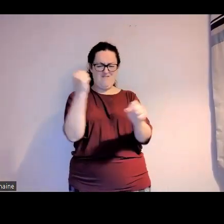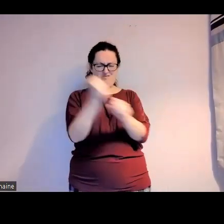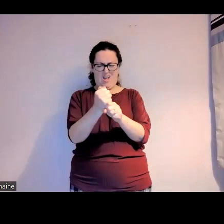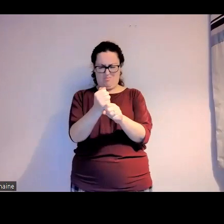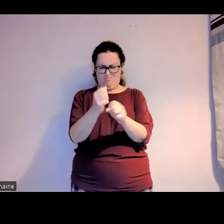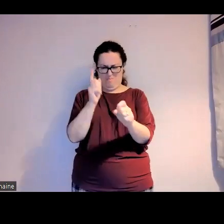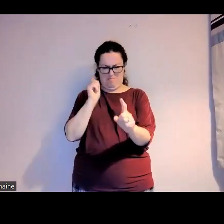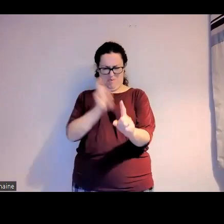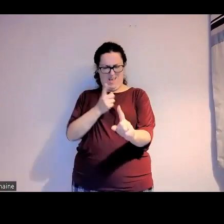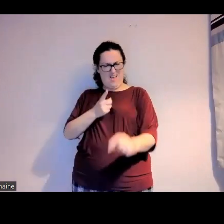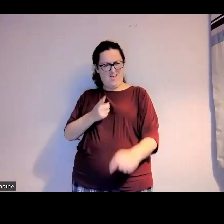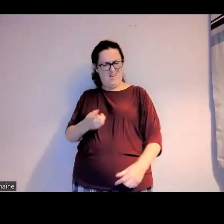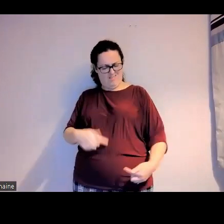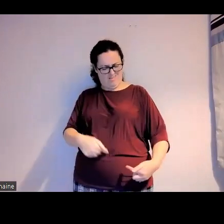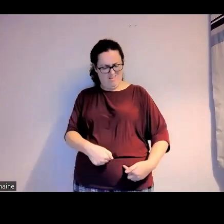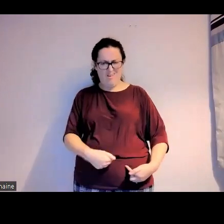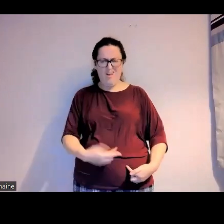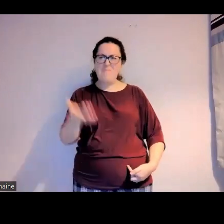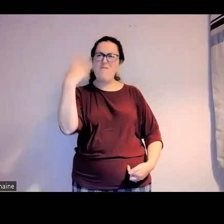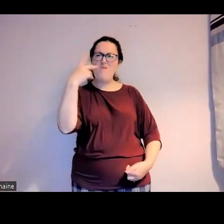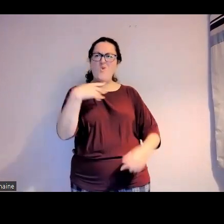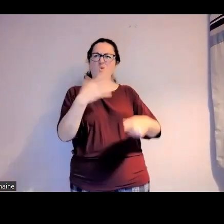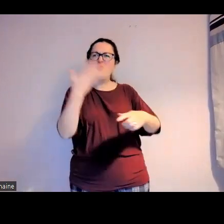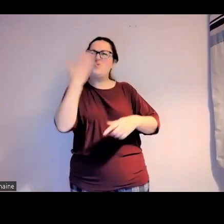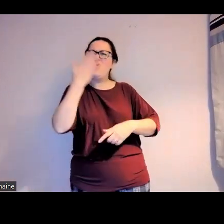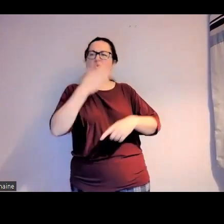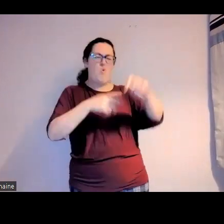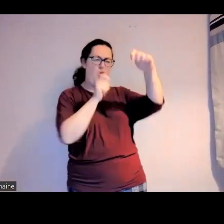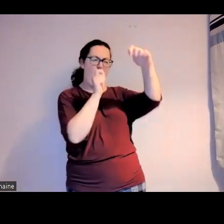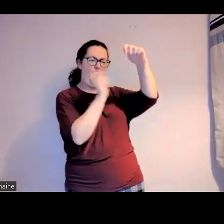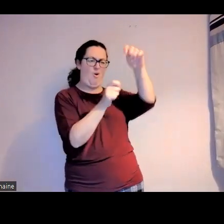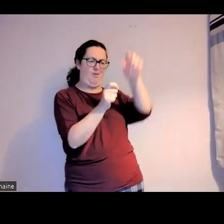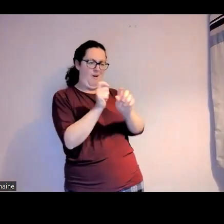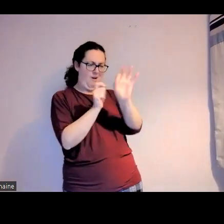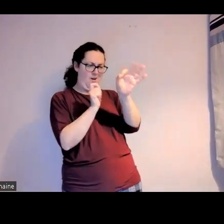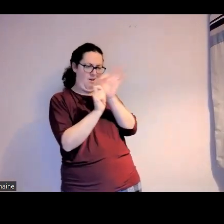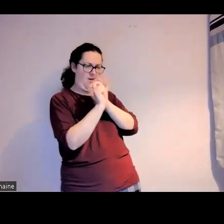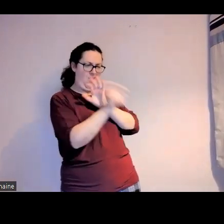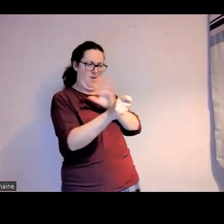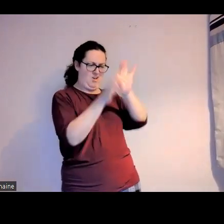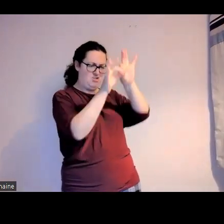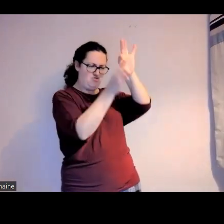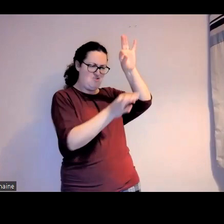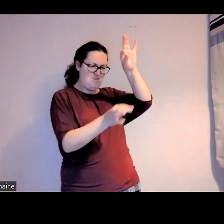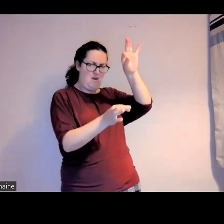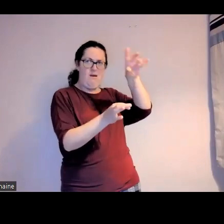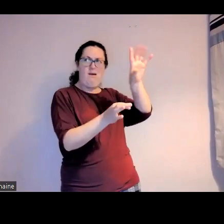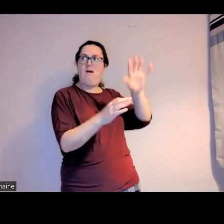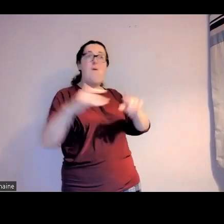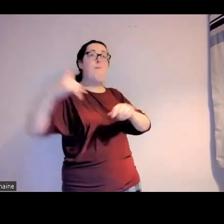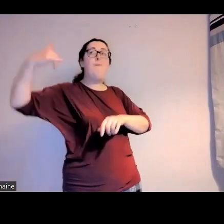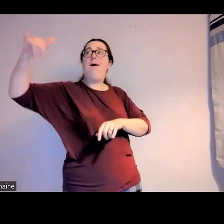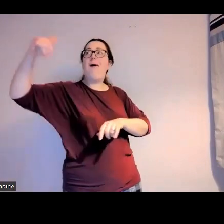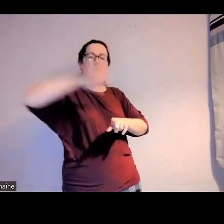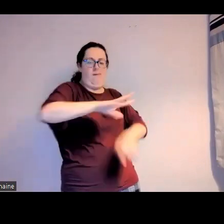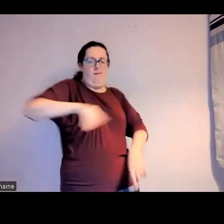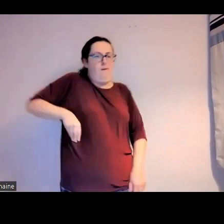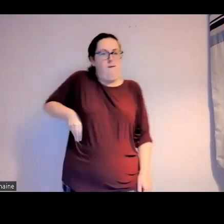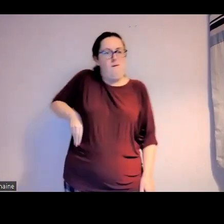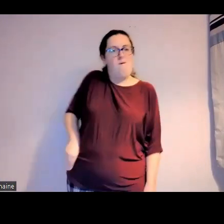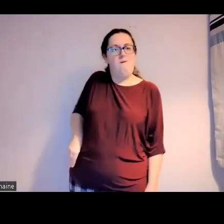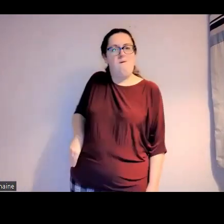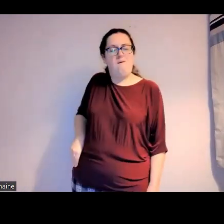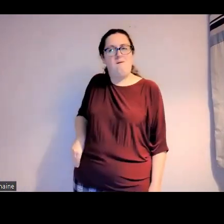bam! I used to play conkers at school, you know, on a long dangly string, tuck it away when I heard the school bell